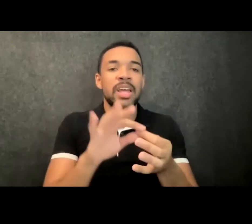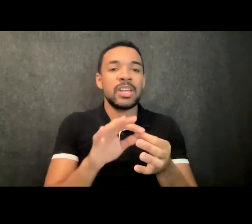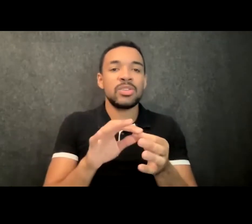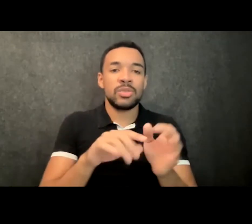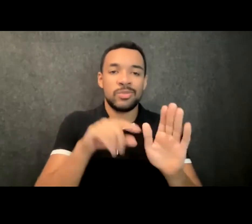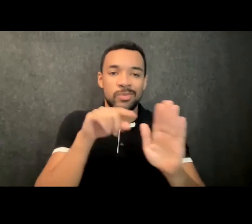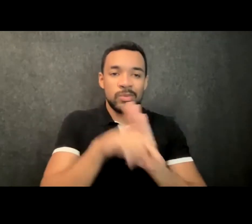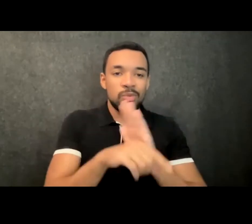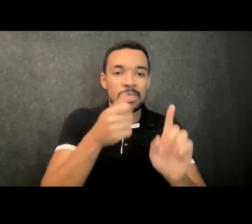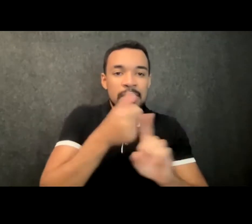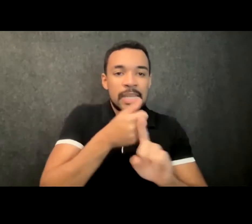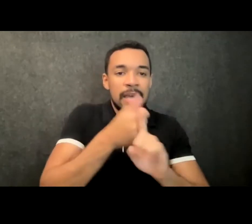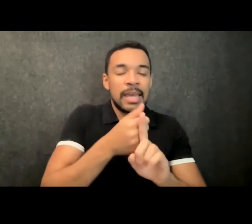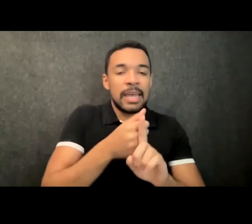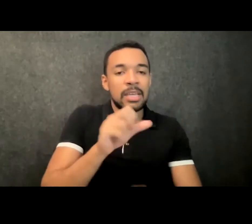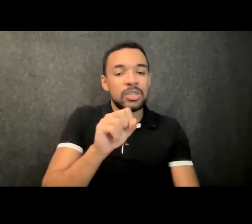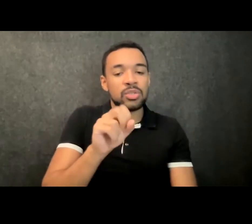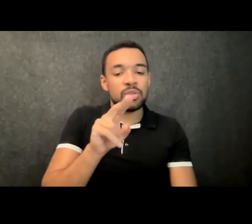suicide ideation.